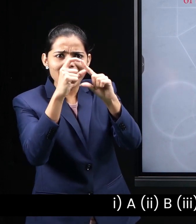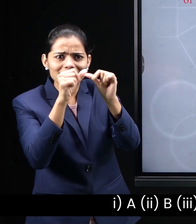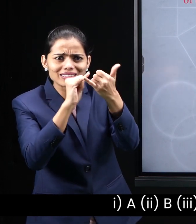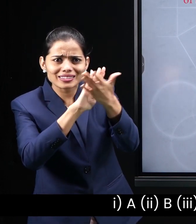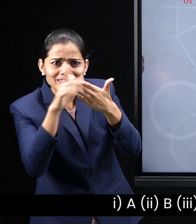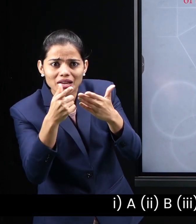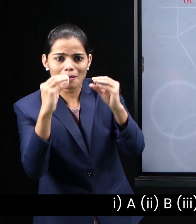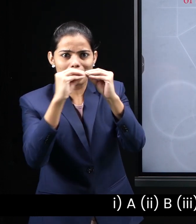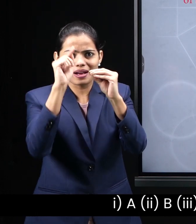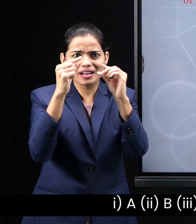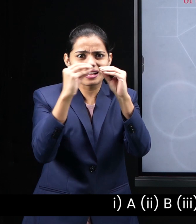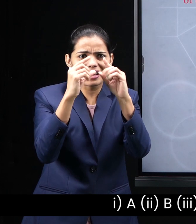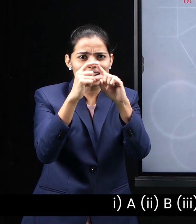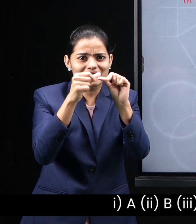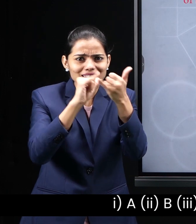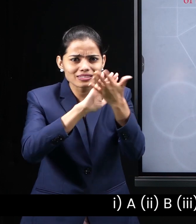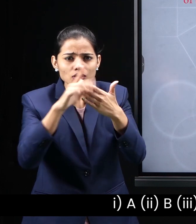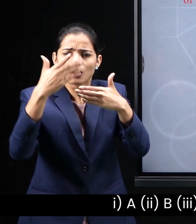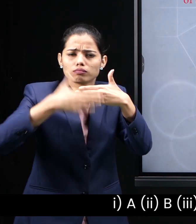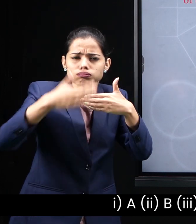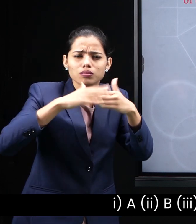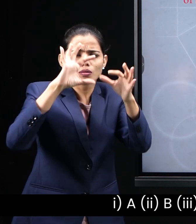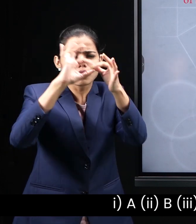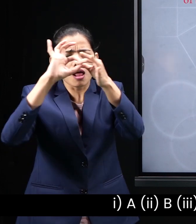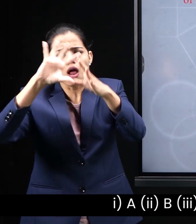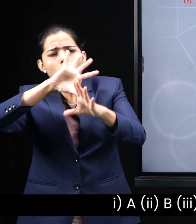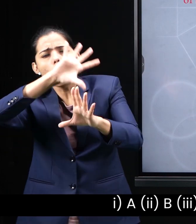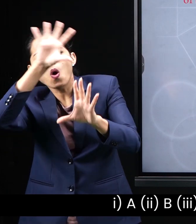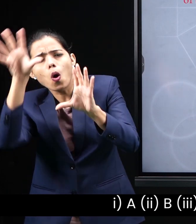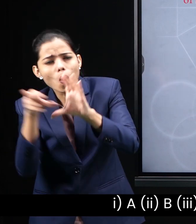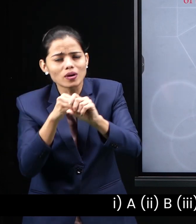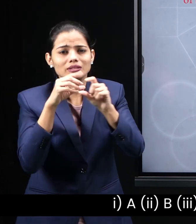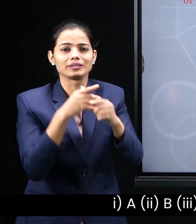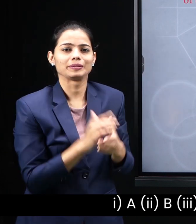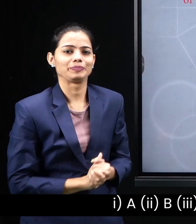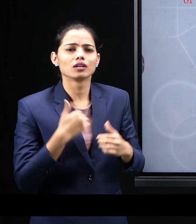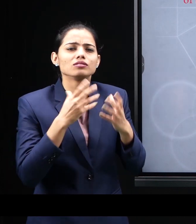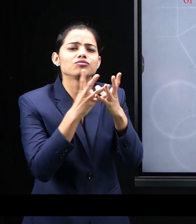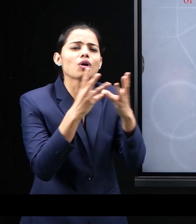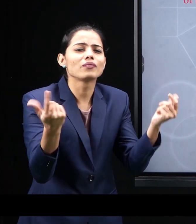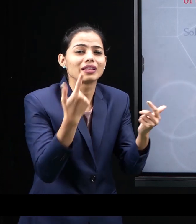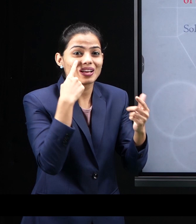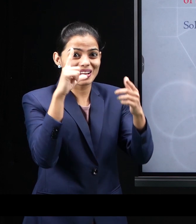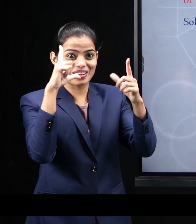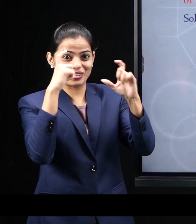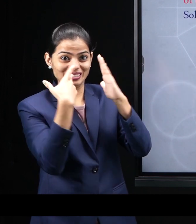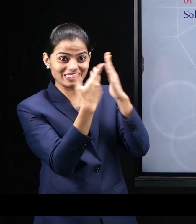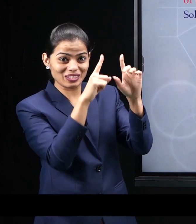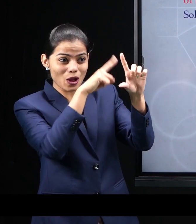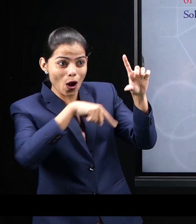minus A dash, B dash universal set. Solution, A is